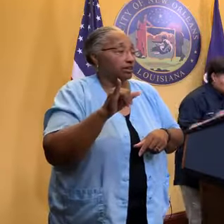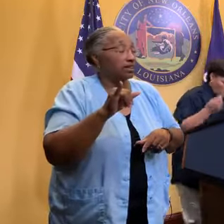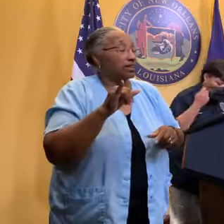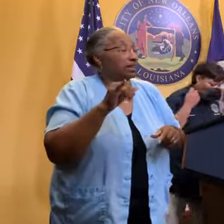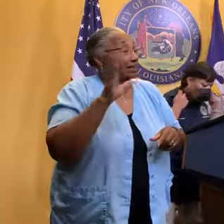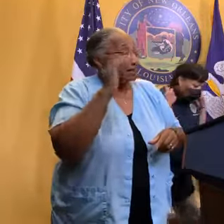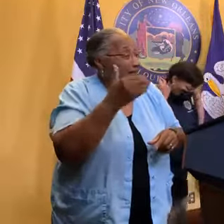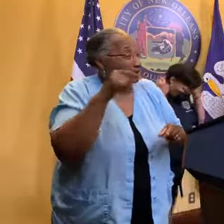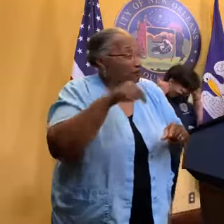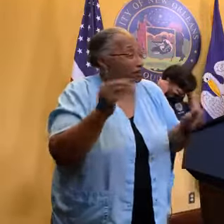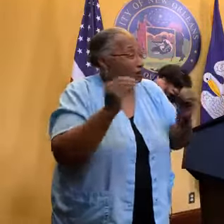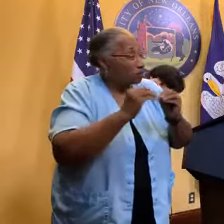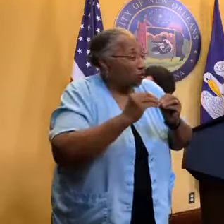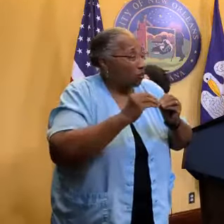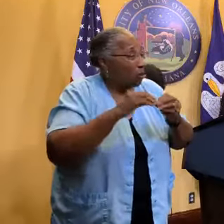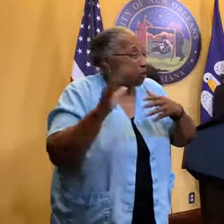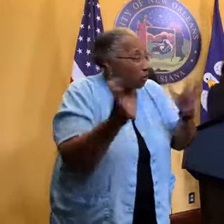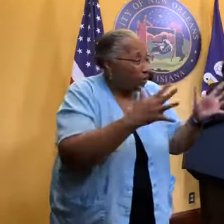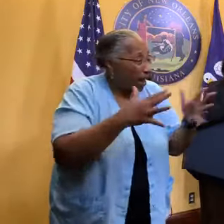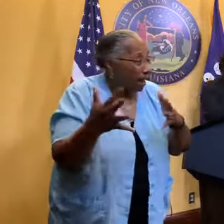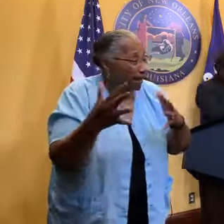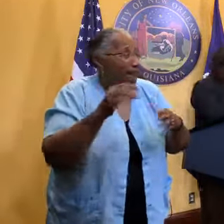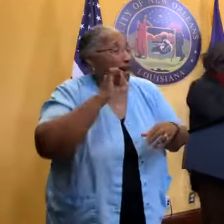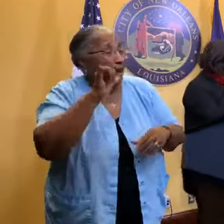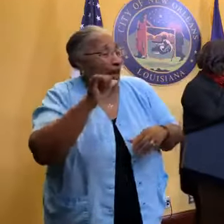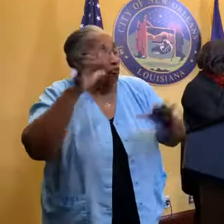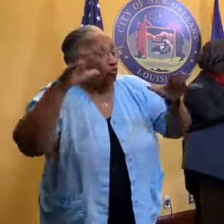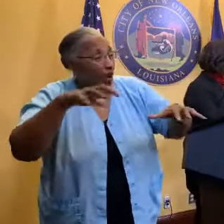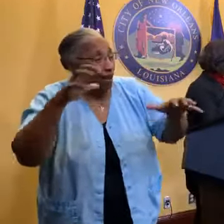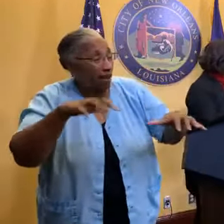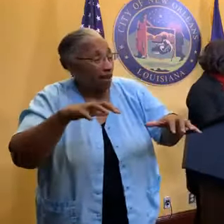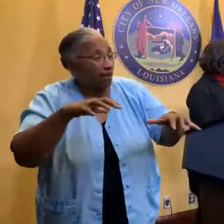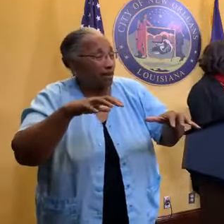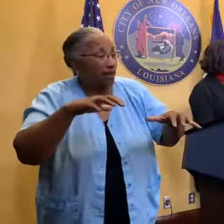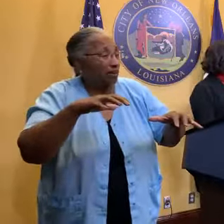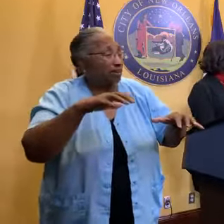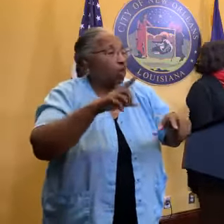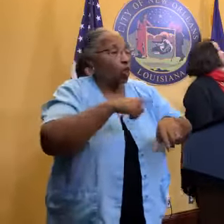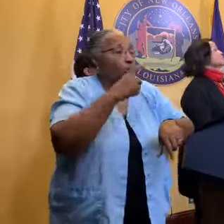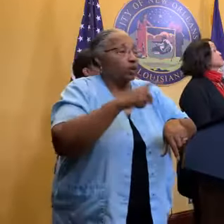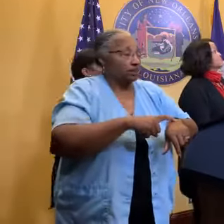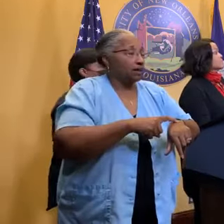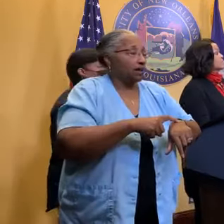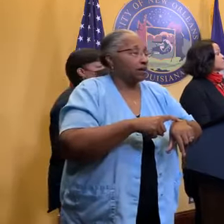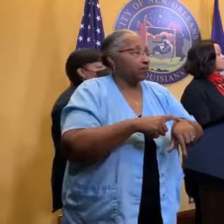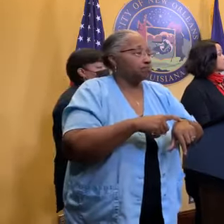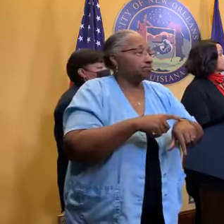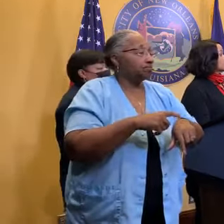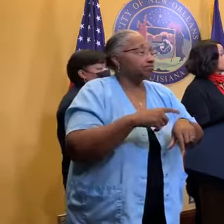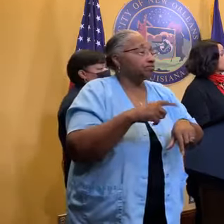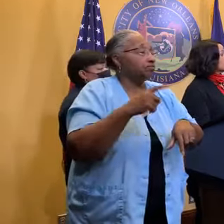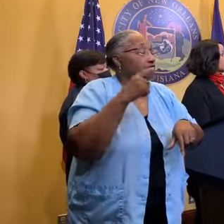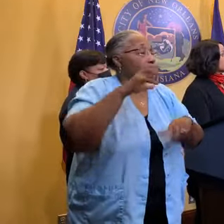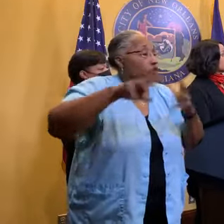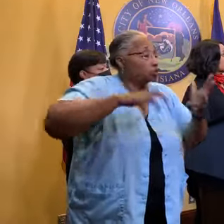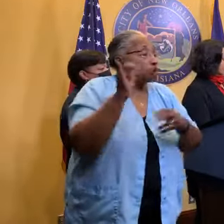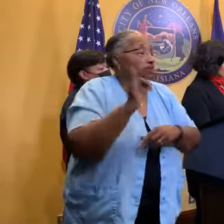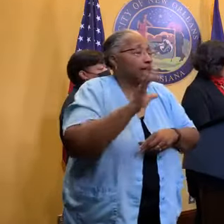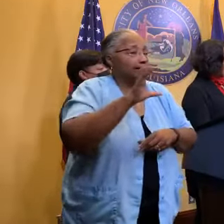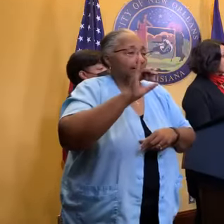event than a rain event. We haven't dealt with one of those in a long time. And in the past, not to go back to the past, but for storms like Cindy